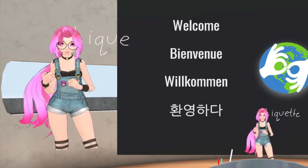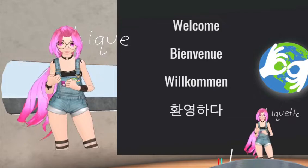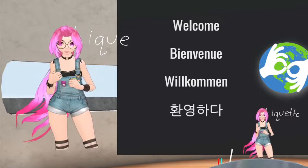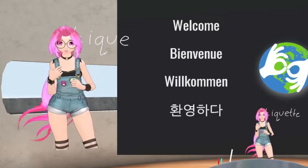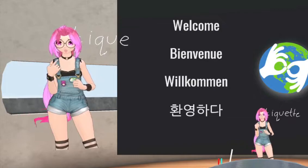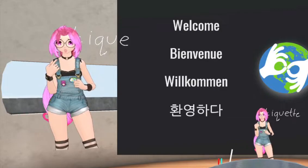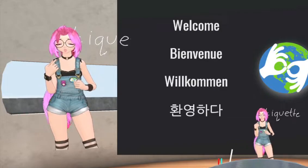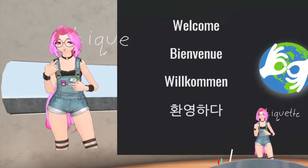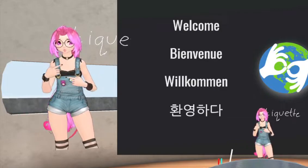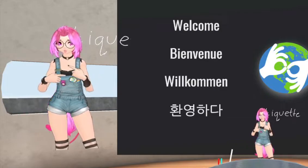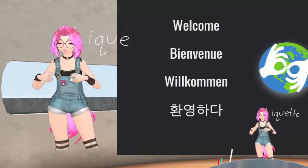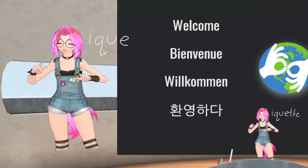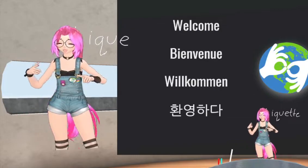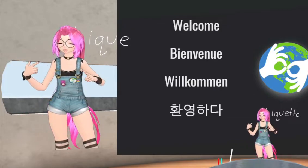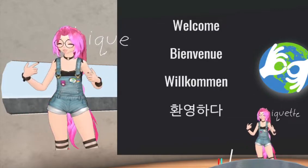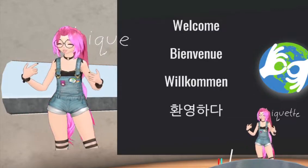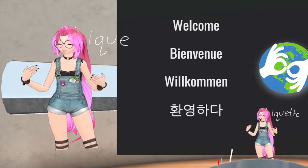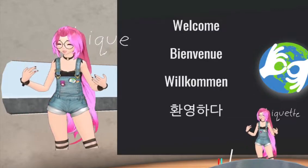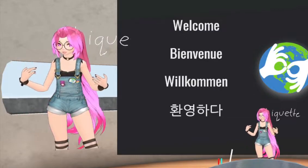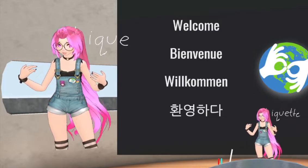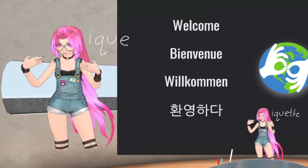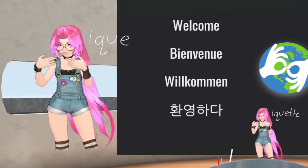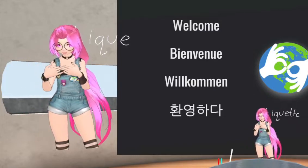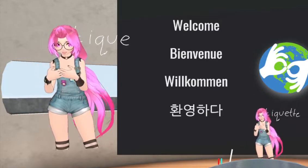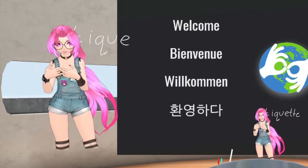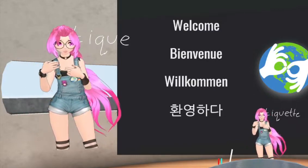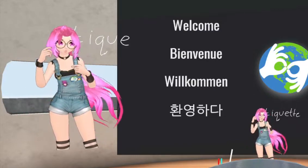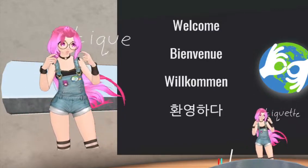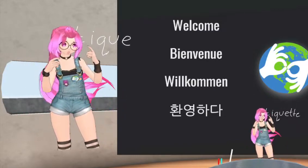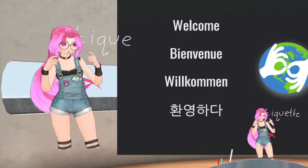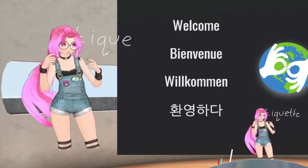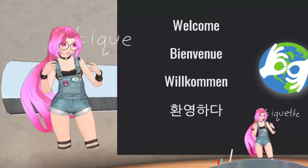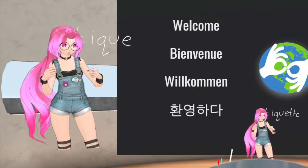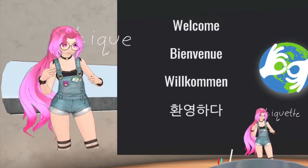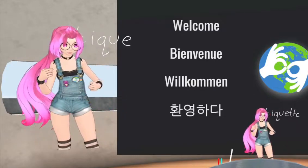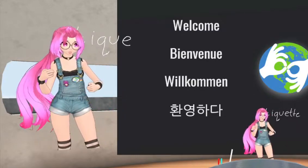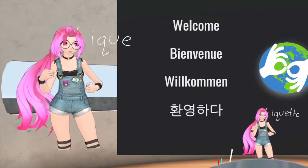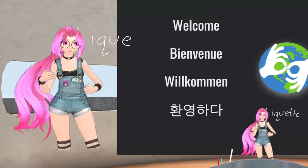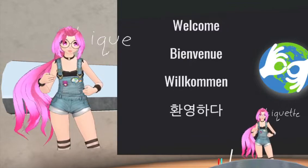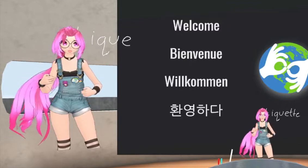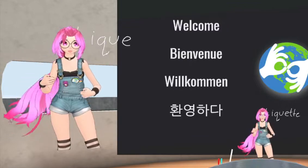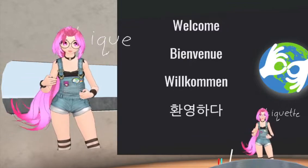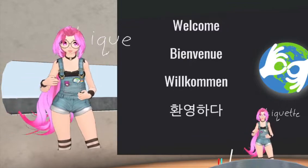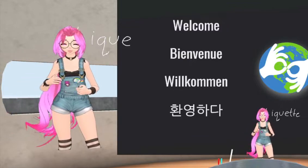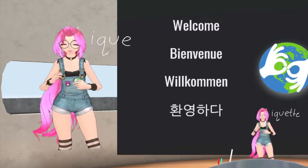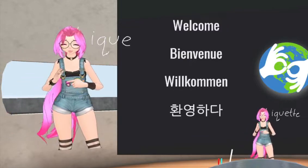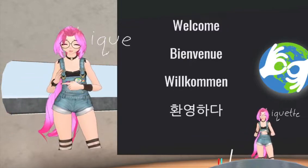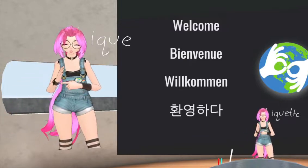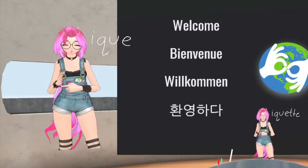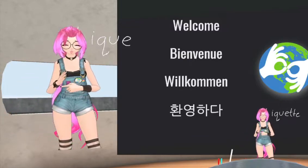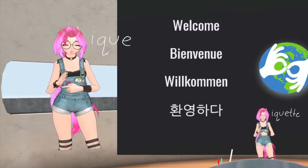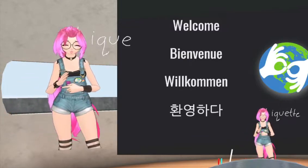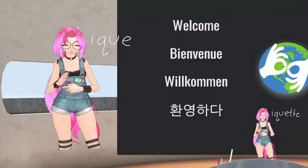they say no, just respecting that. So that's a really good point. I'm really glad you brought that up. Cosmic, what were you gonna say?